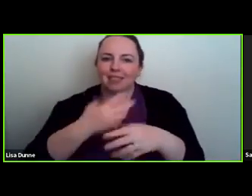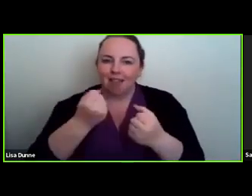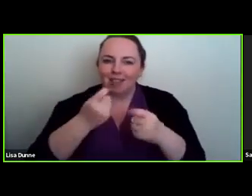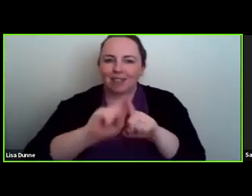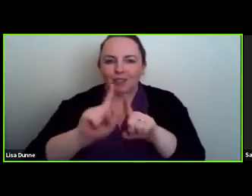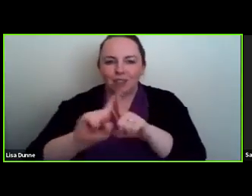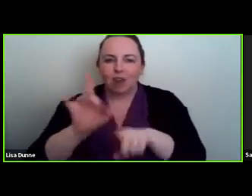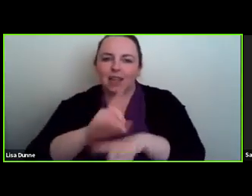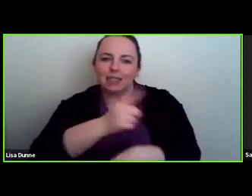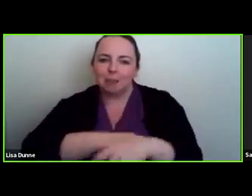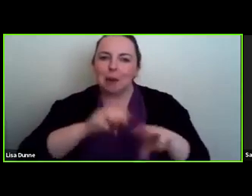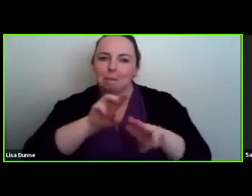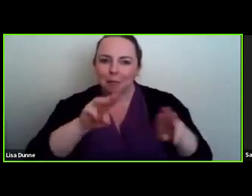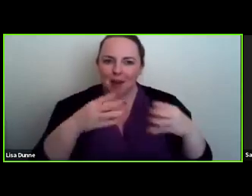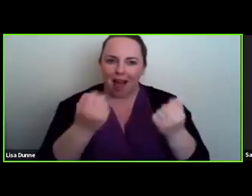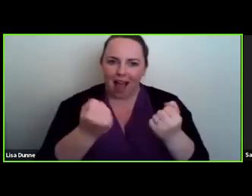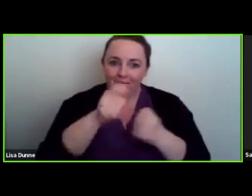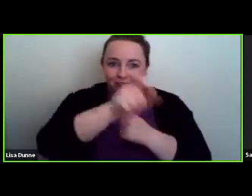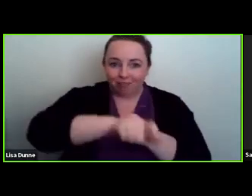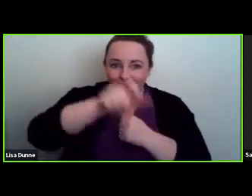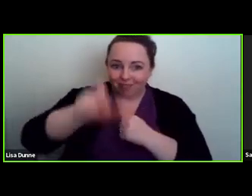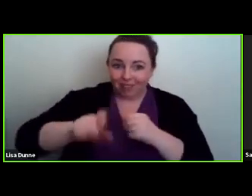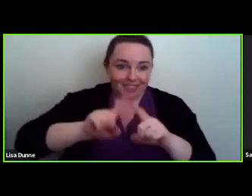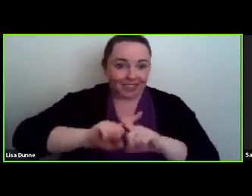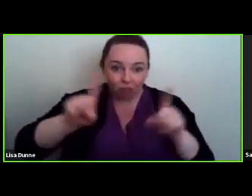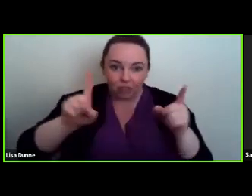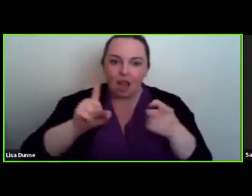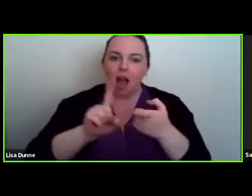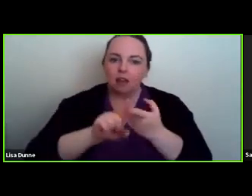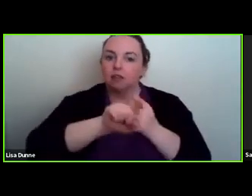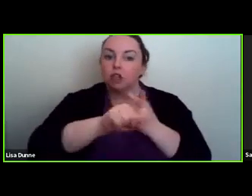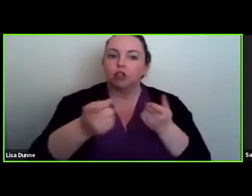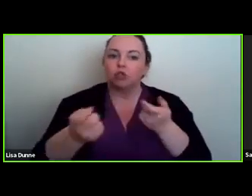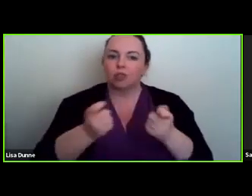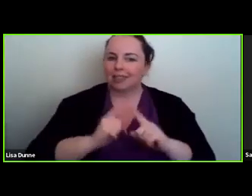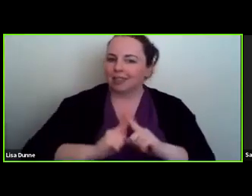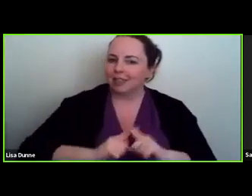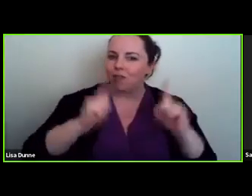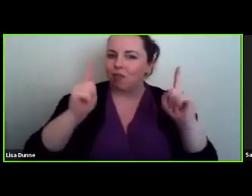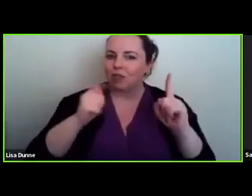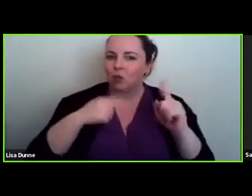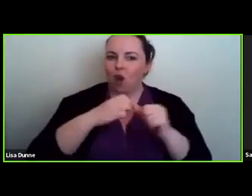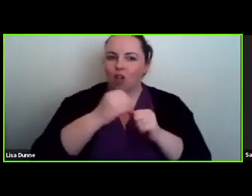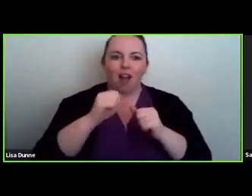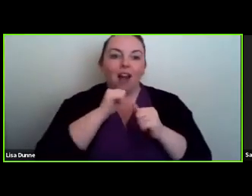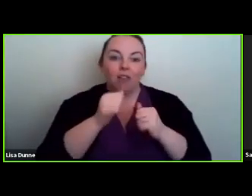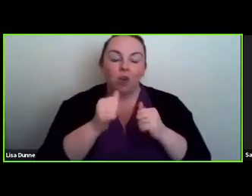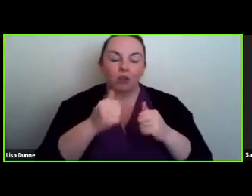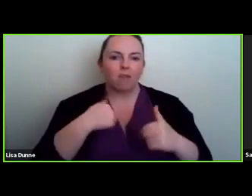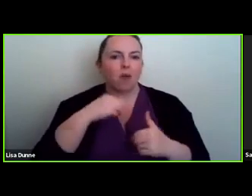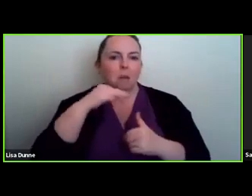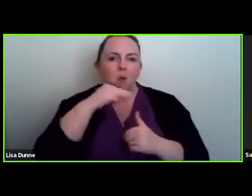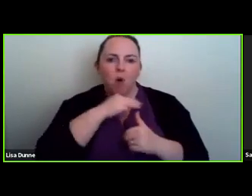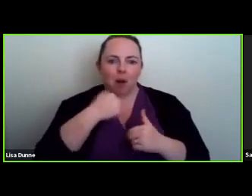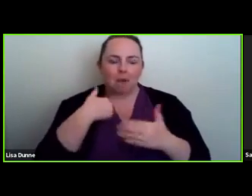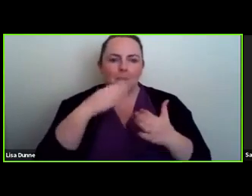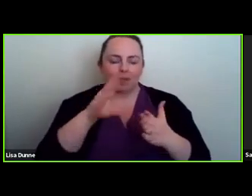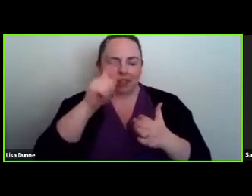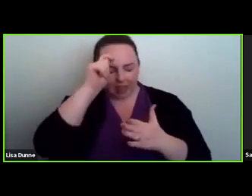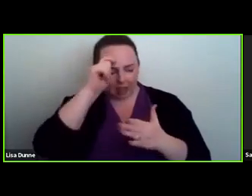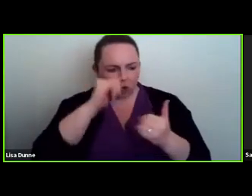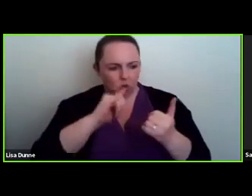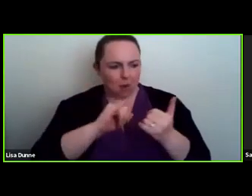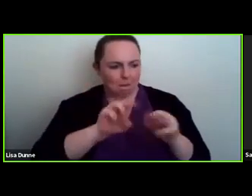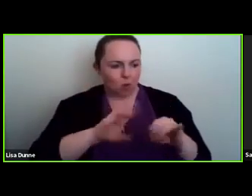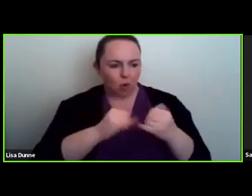and people are different, are treated very differently. And so it's very important that we embrace the diversity of the people that we have